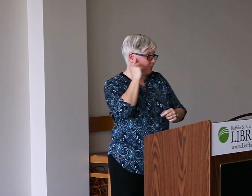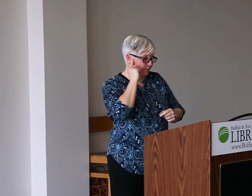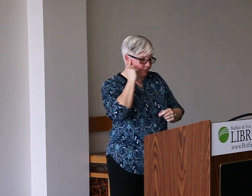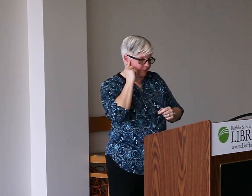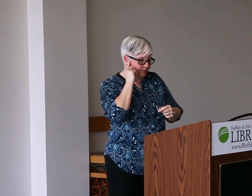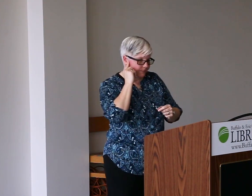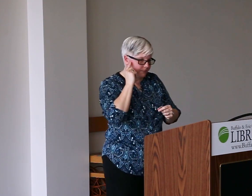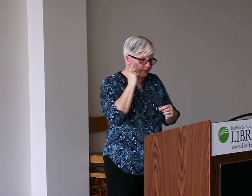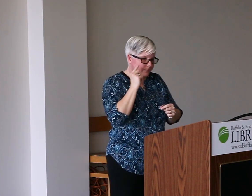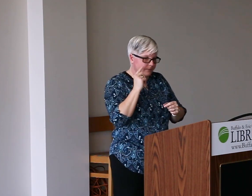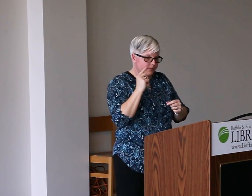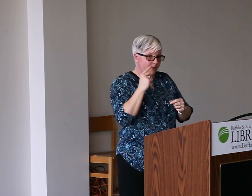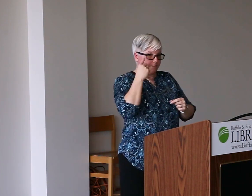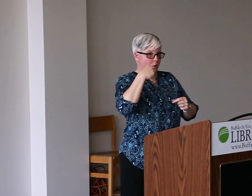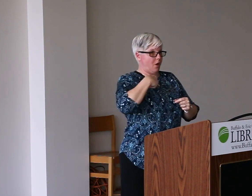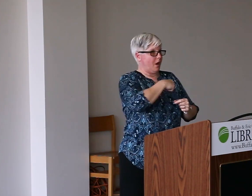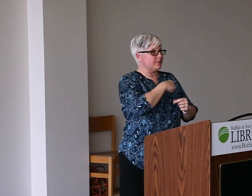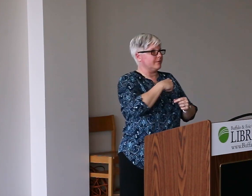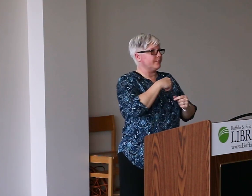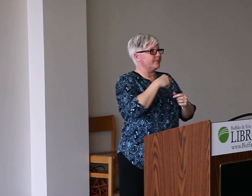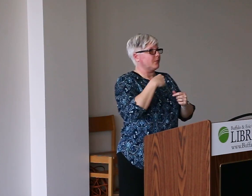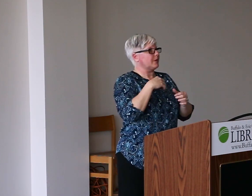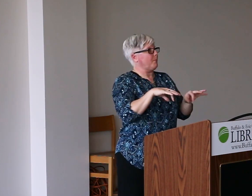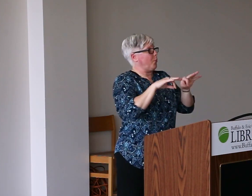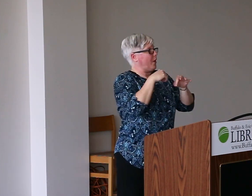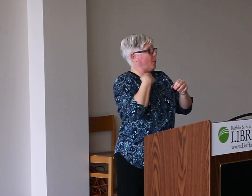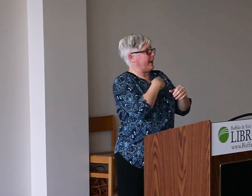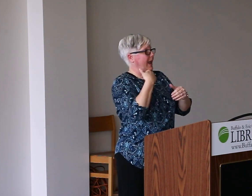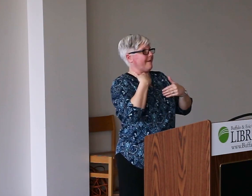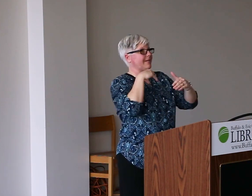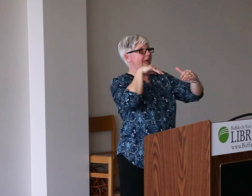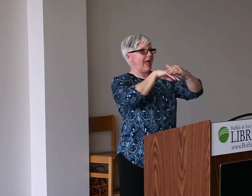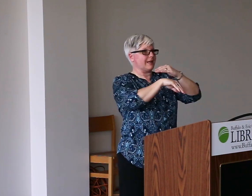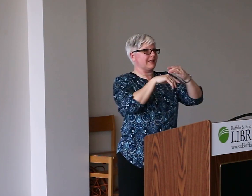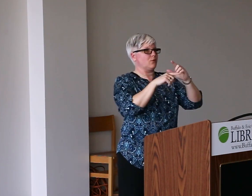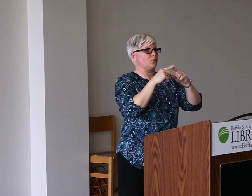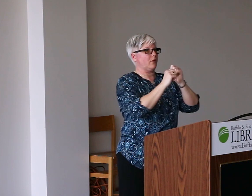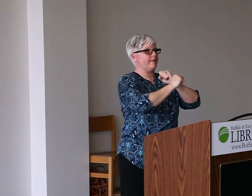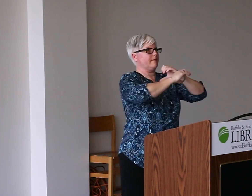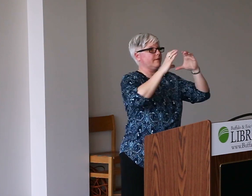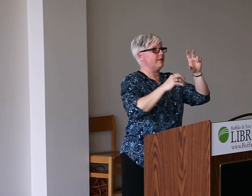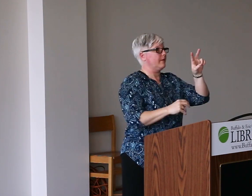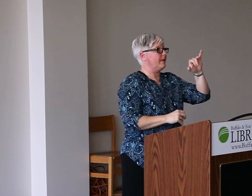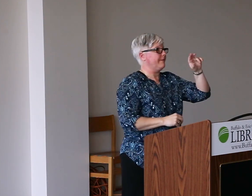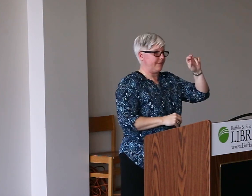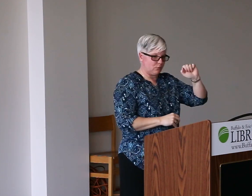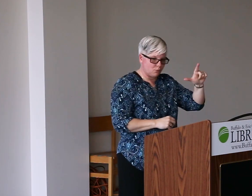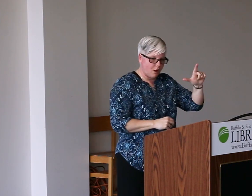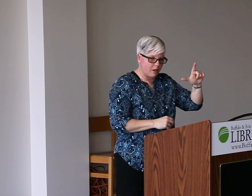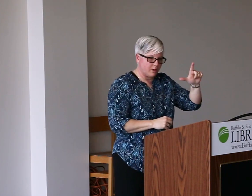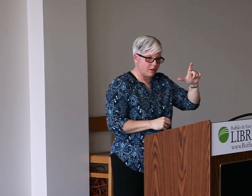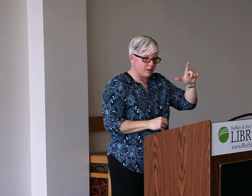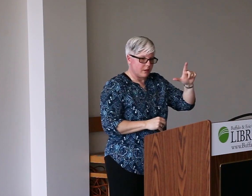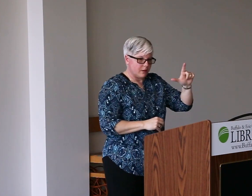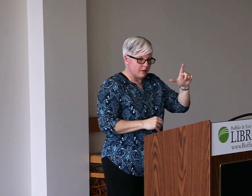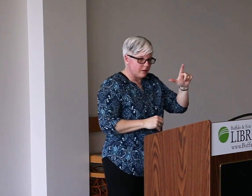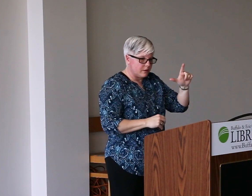When there's no sound, excuse me, for us, it's important that we have access to